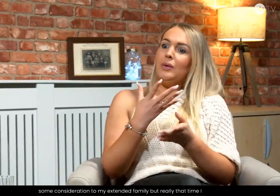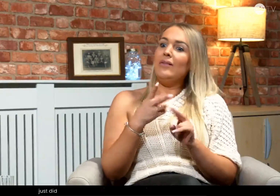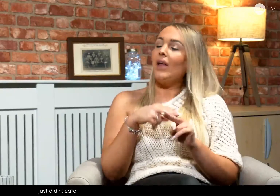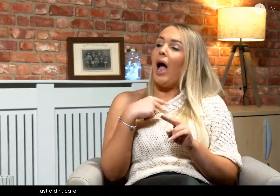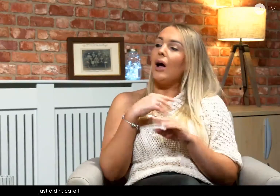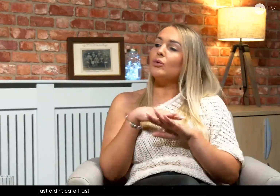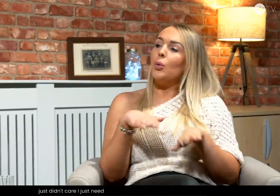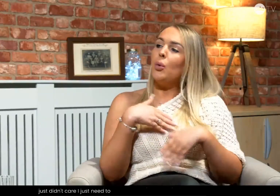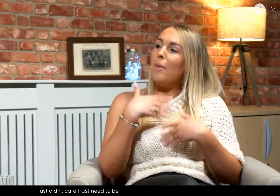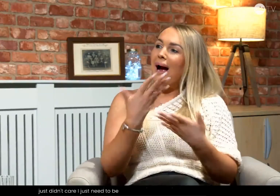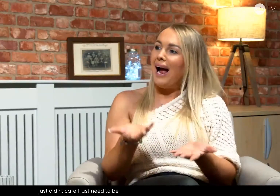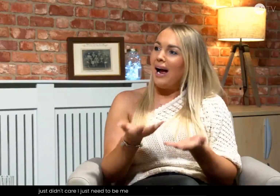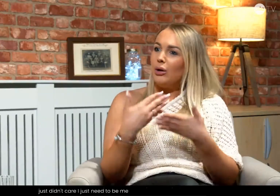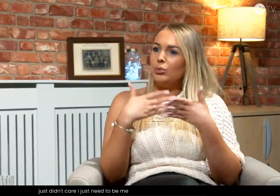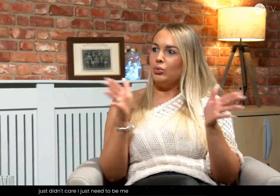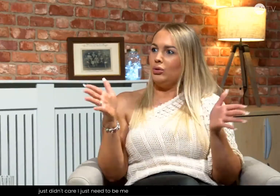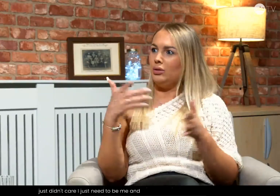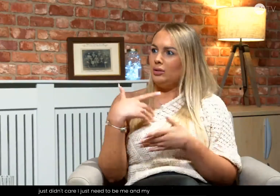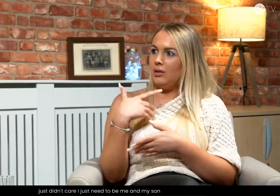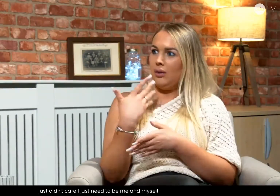and myself. And